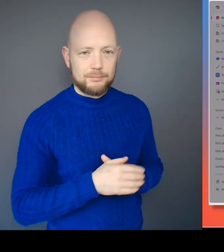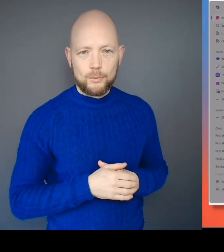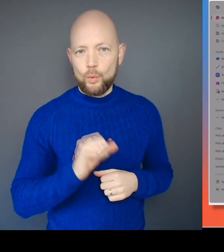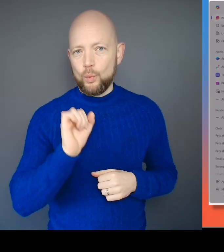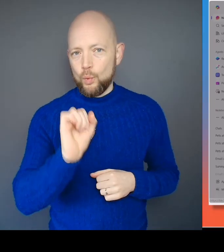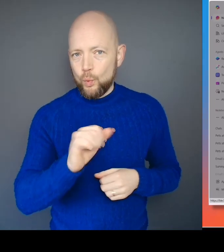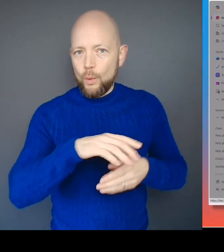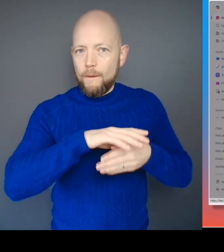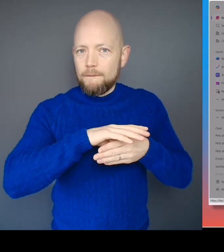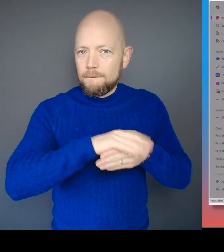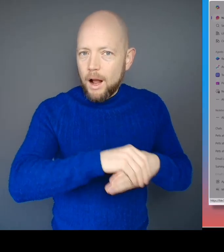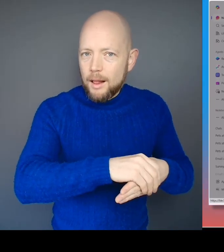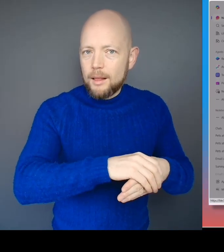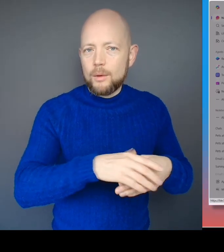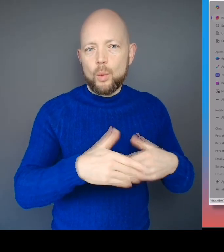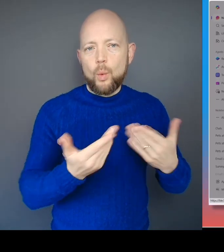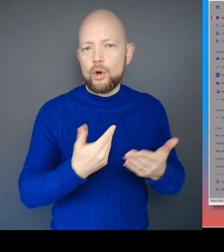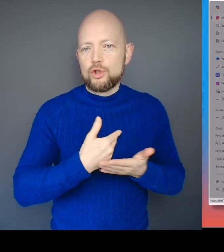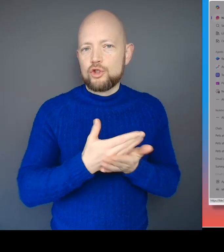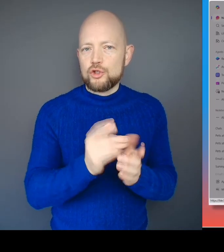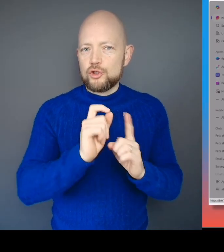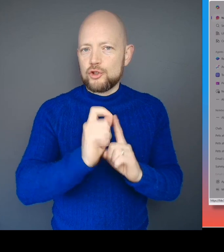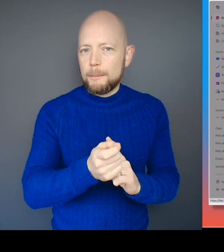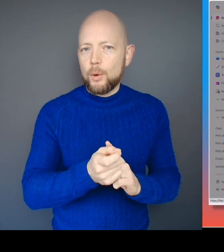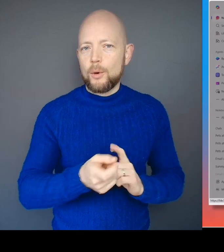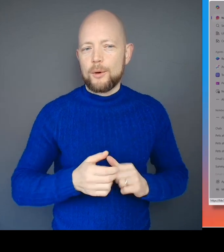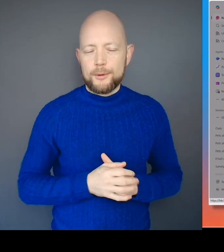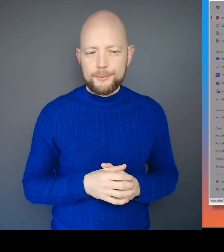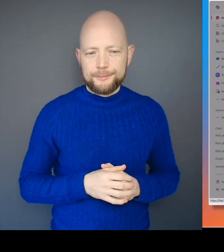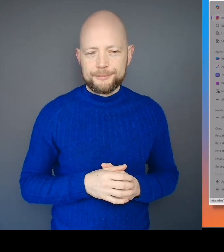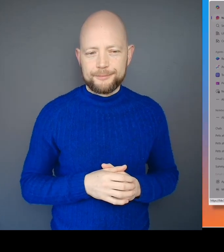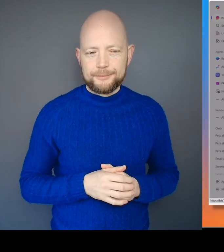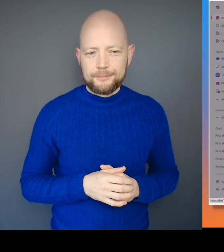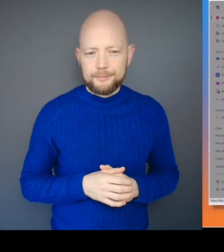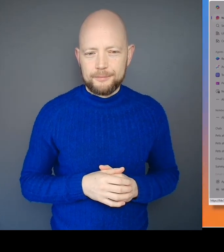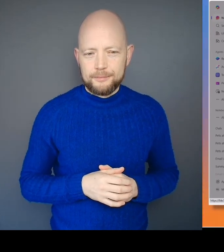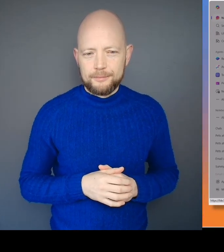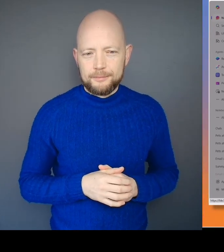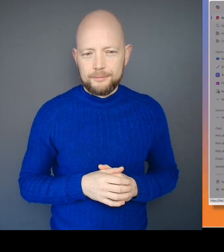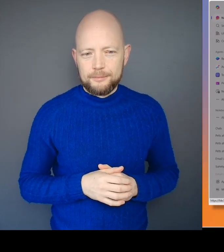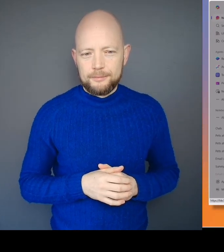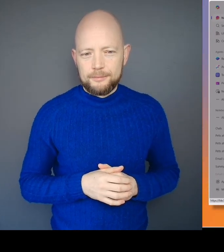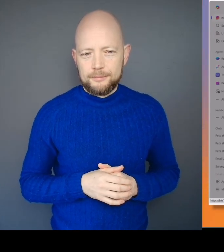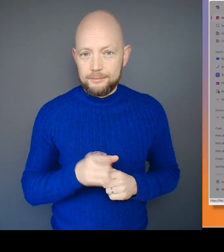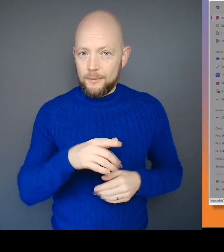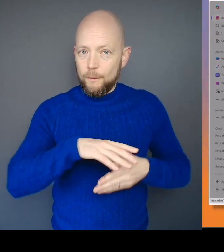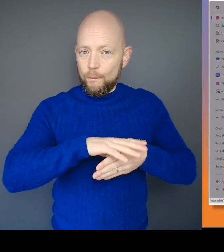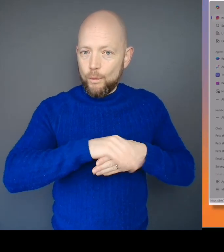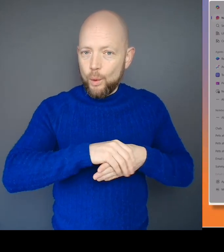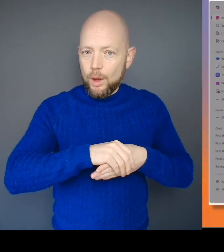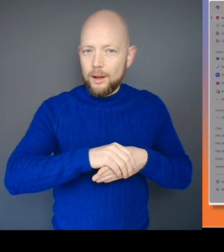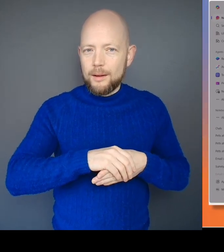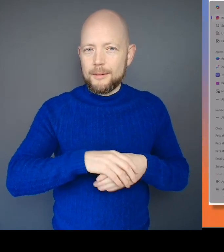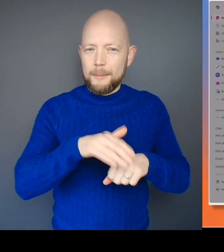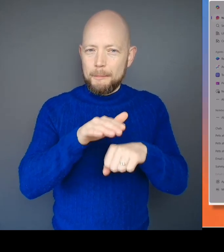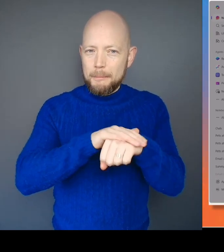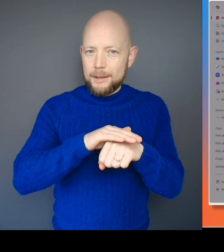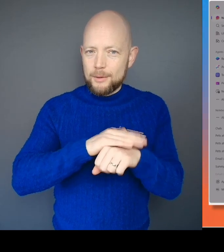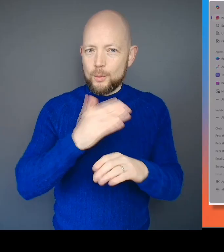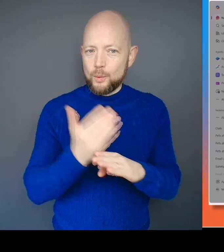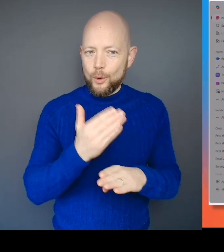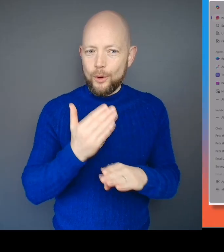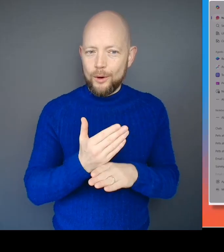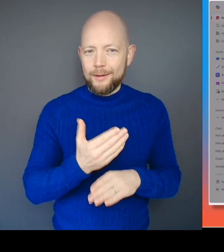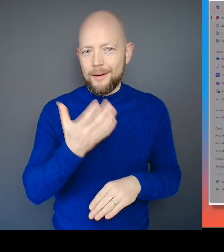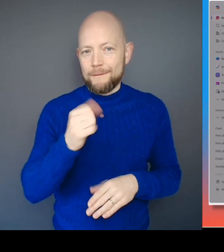and have a look in either your files or in the SharePoint folders and sites that you have access to. So we've got a folder here